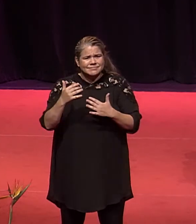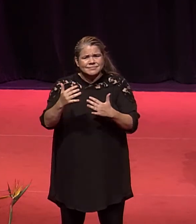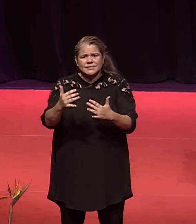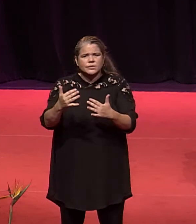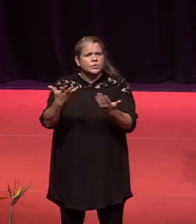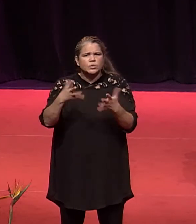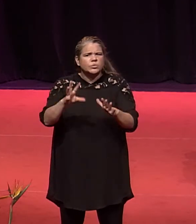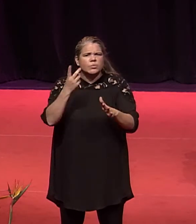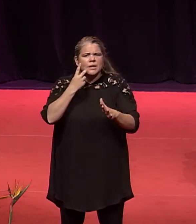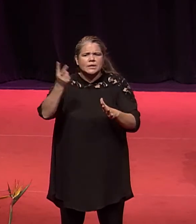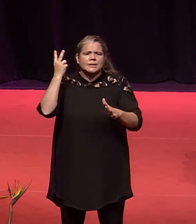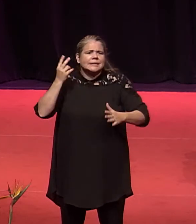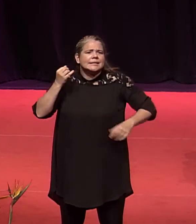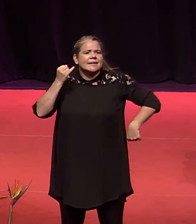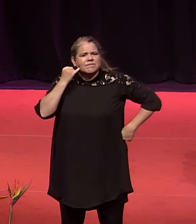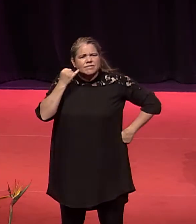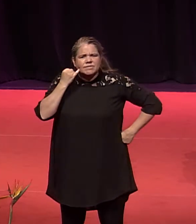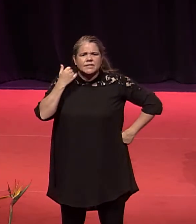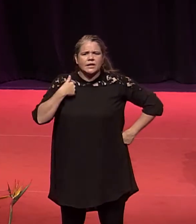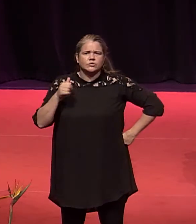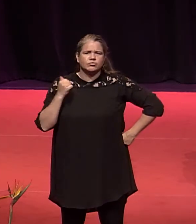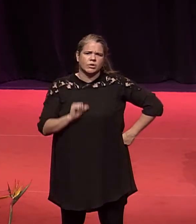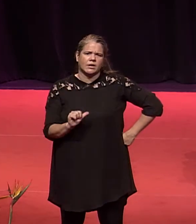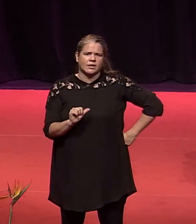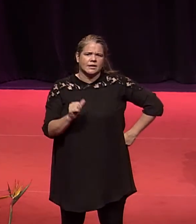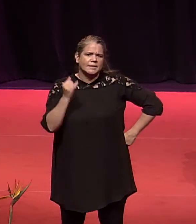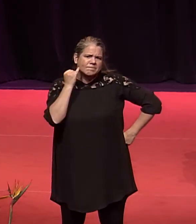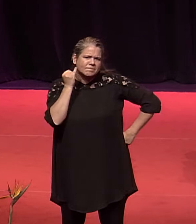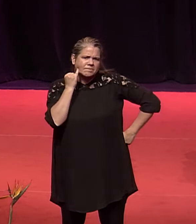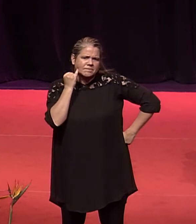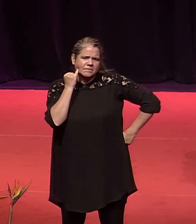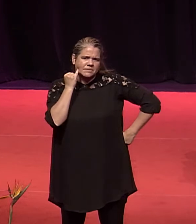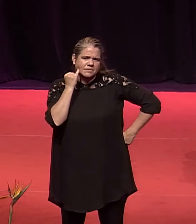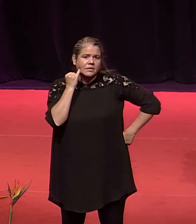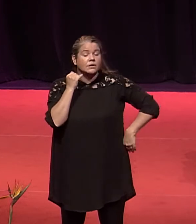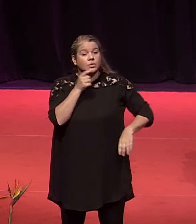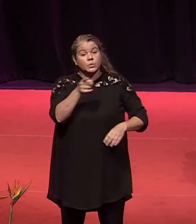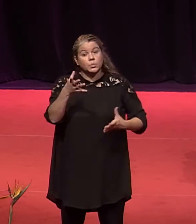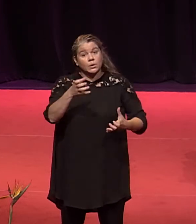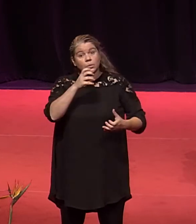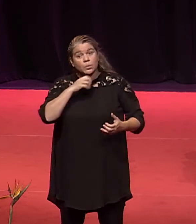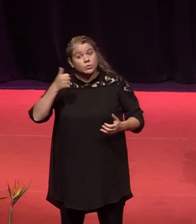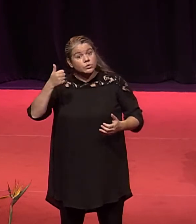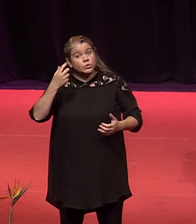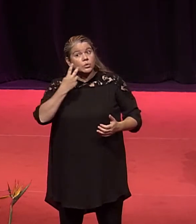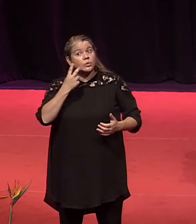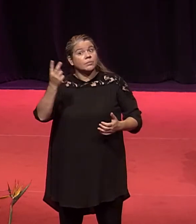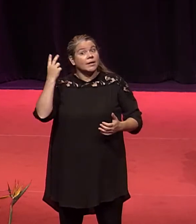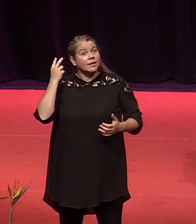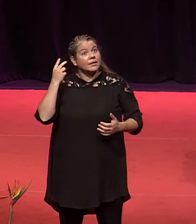asking, what if? What you do want to be asking is, okay, what's next?